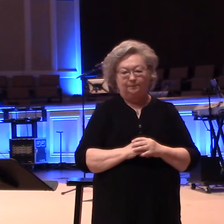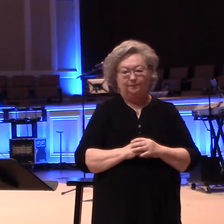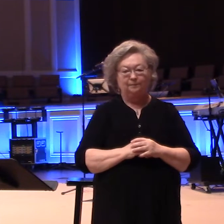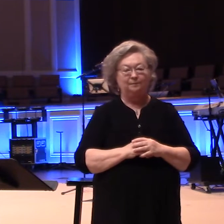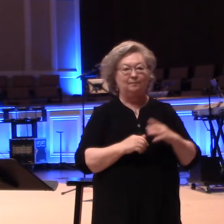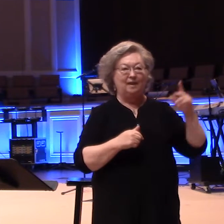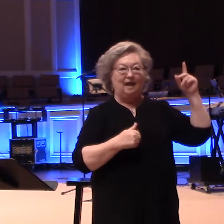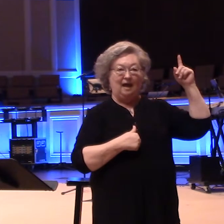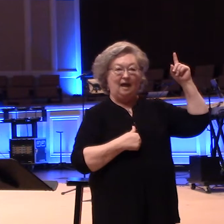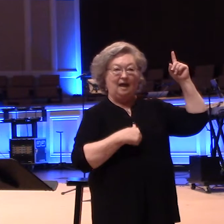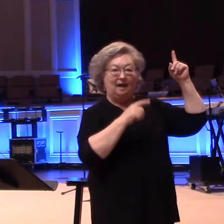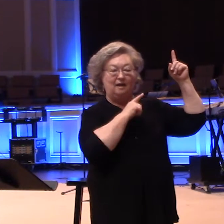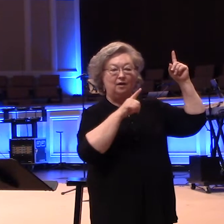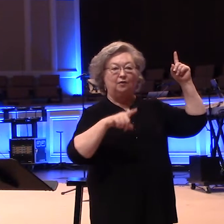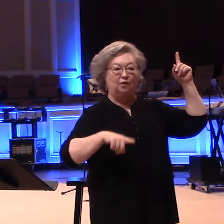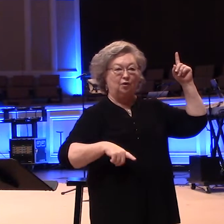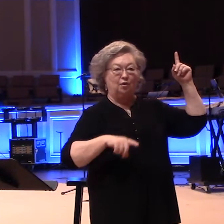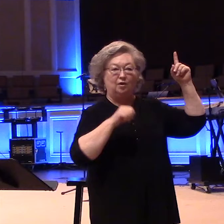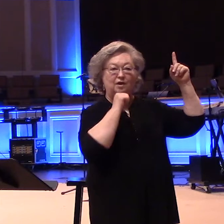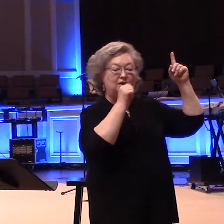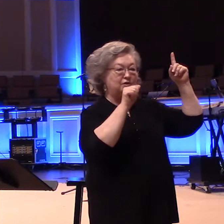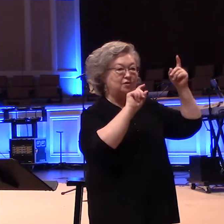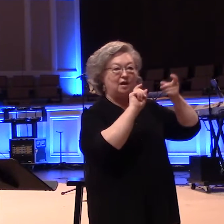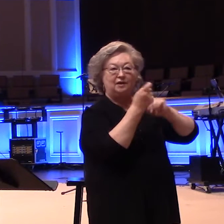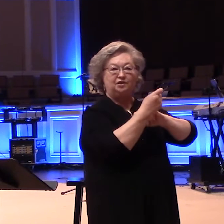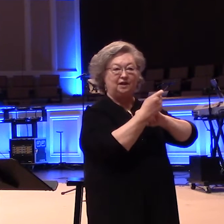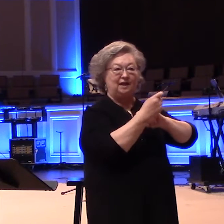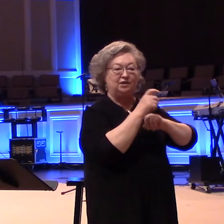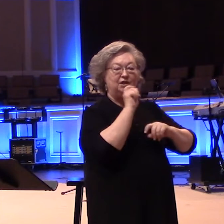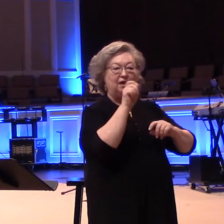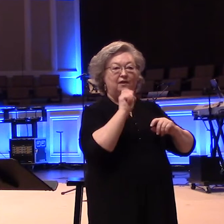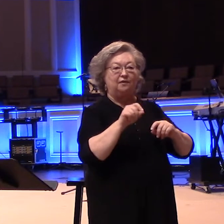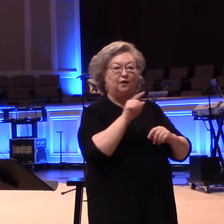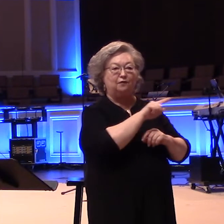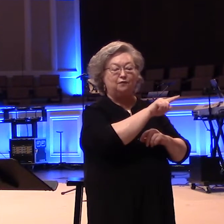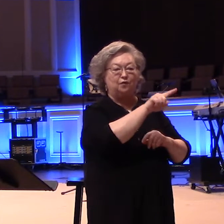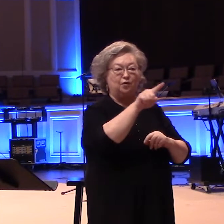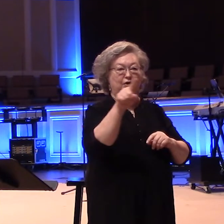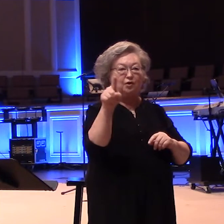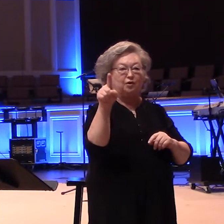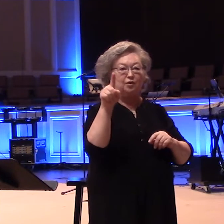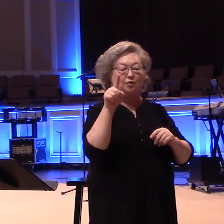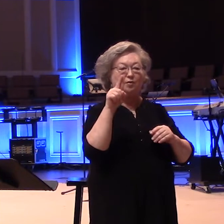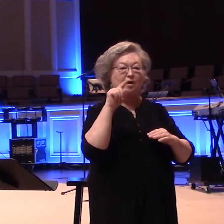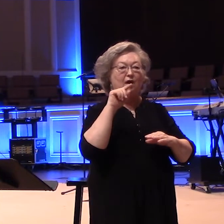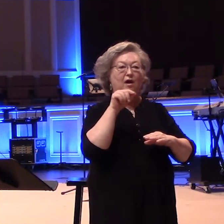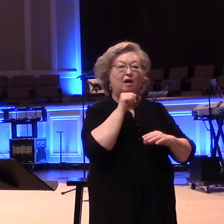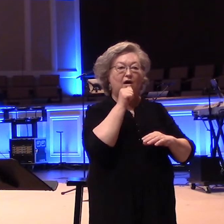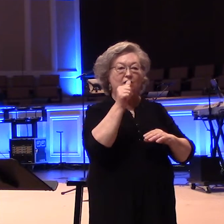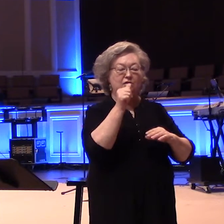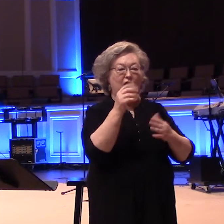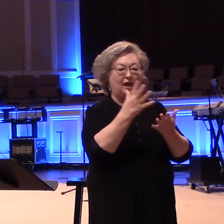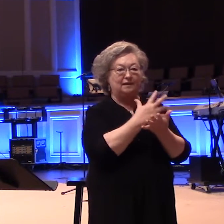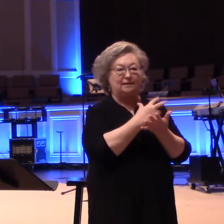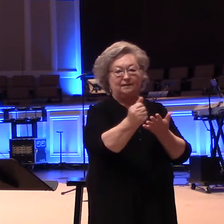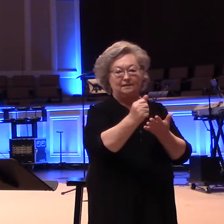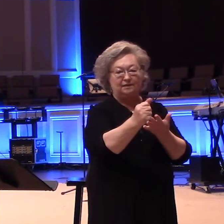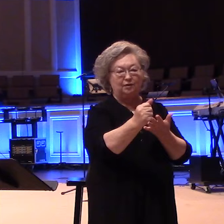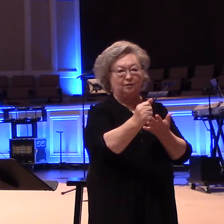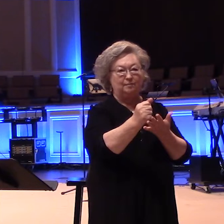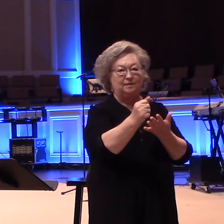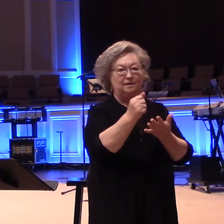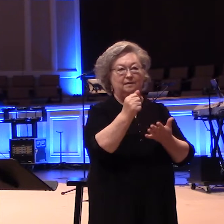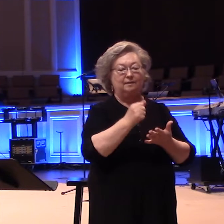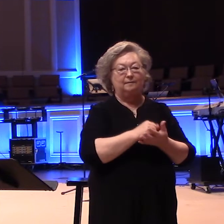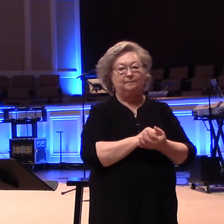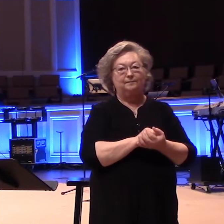For I, the Lord, do not change. Therefore, you, O sons of Jacob, are not consumed. I, the Lord, never change. That's